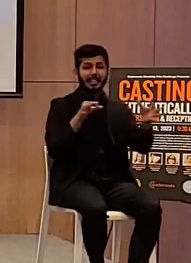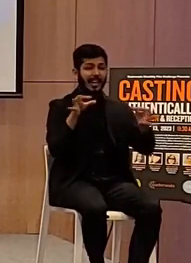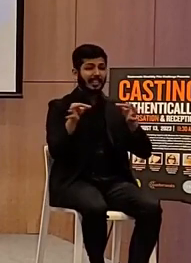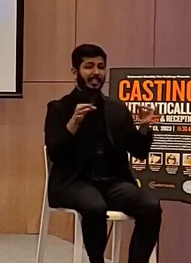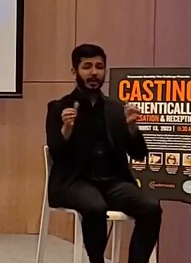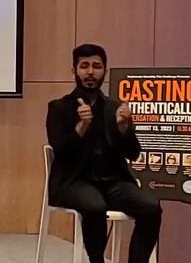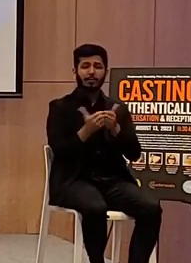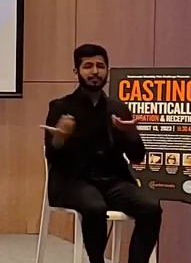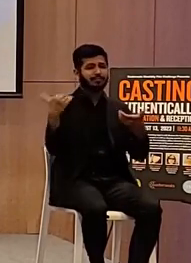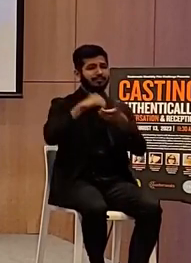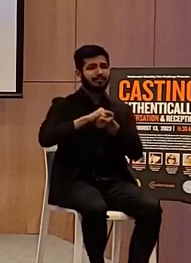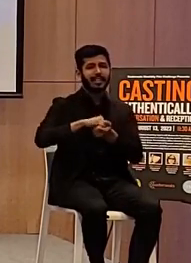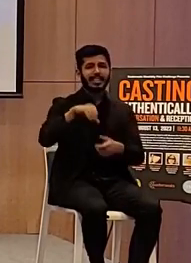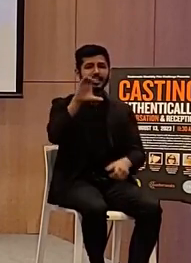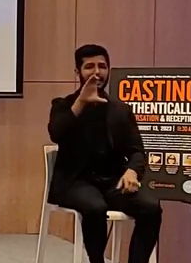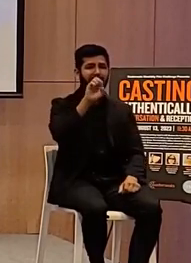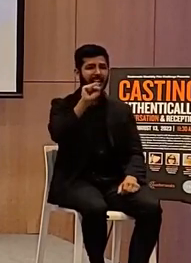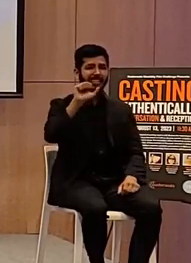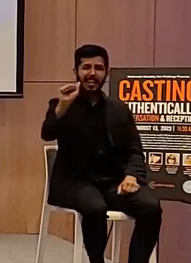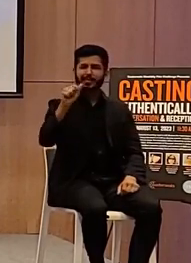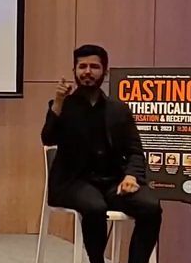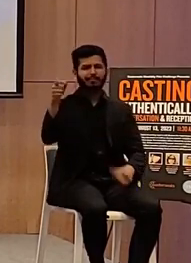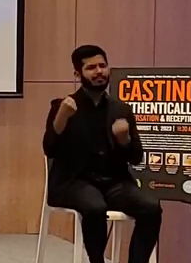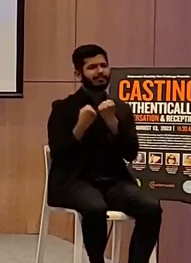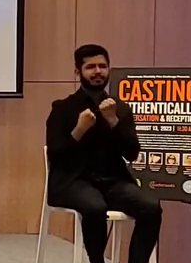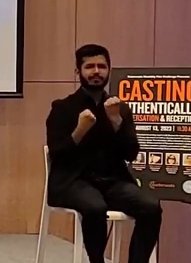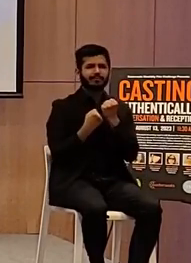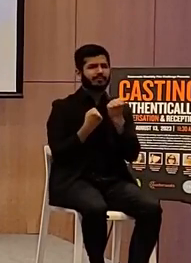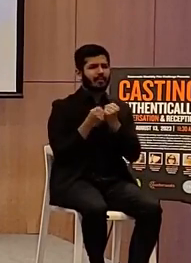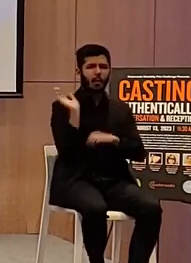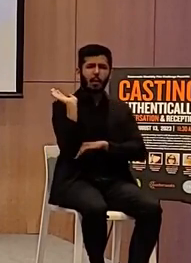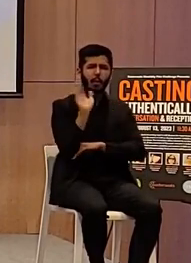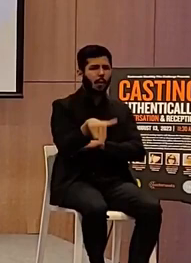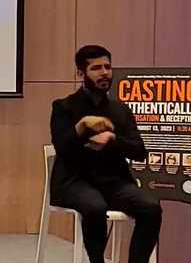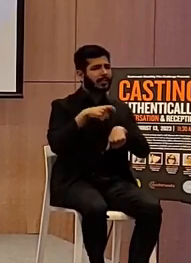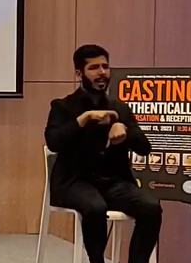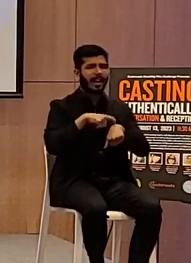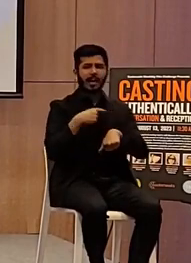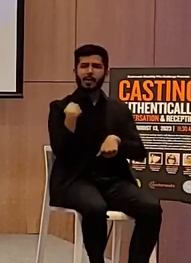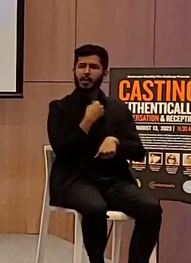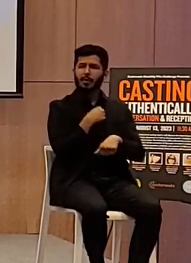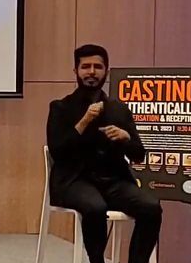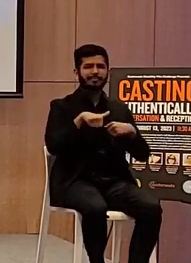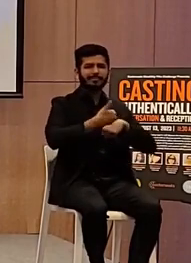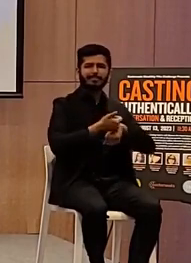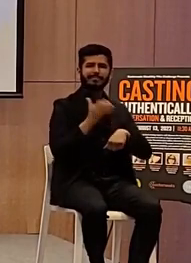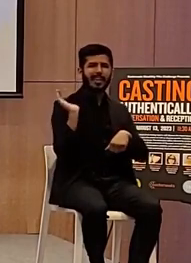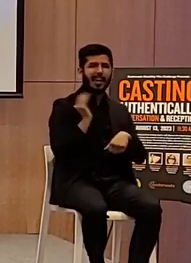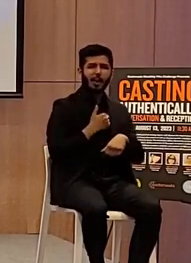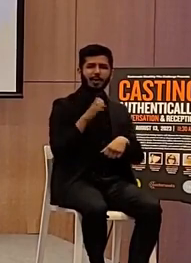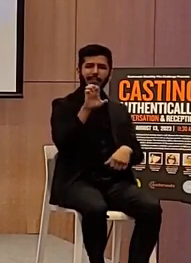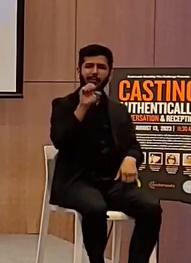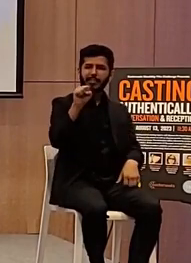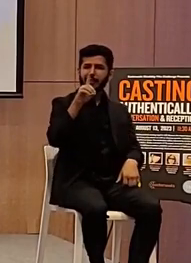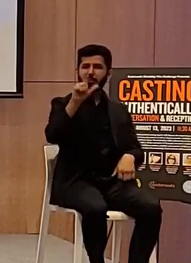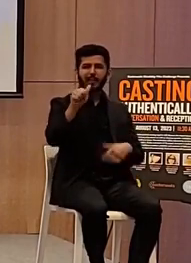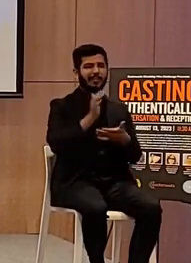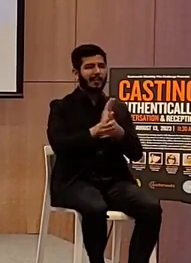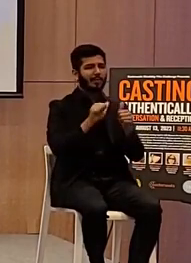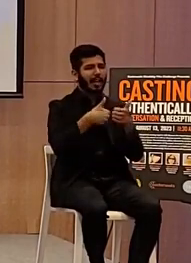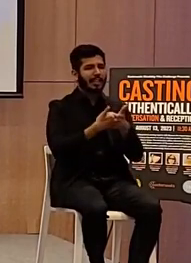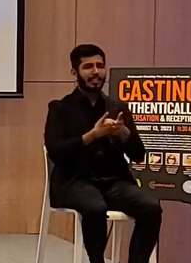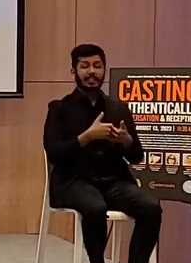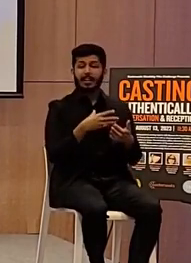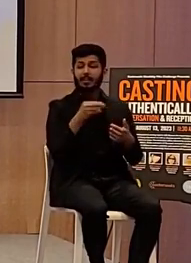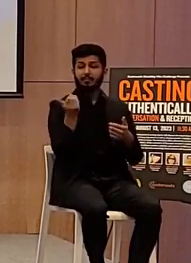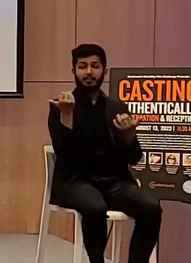who have been so supportive the entire time that we have been doing the Easter Seals Disability Film Challenge. And then